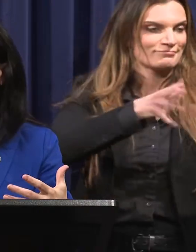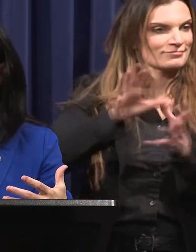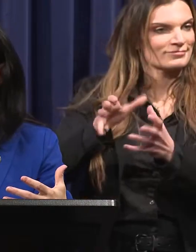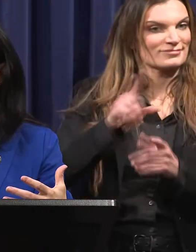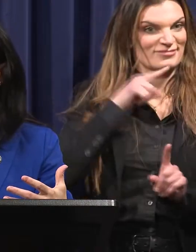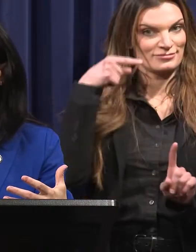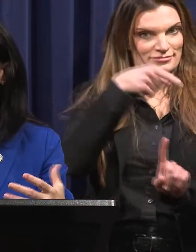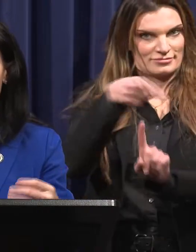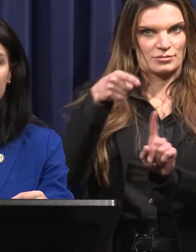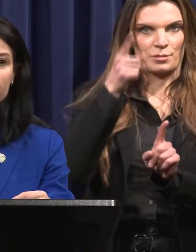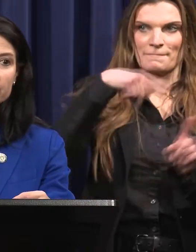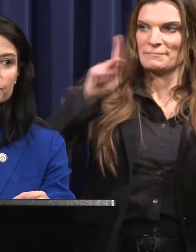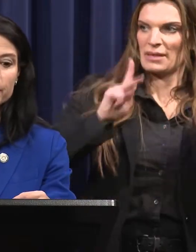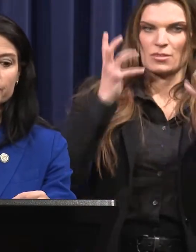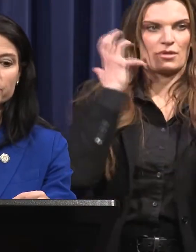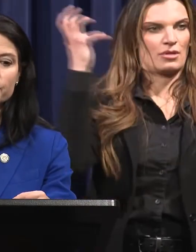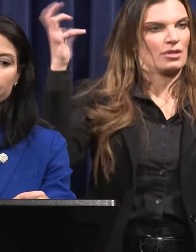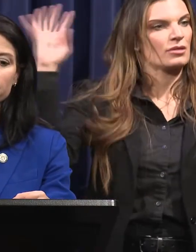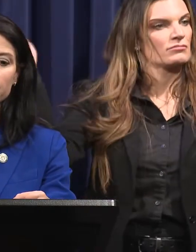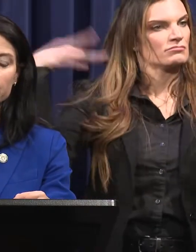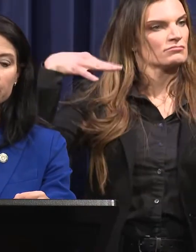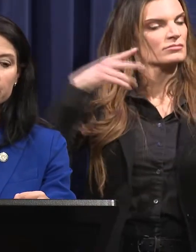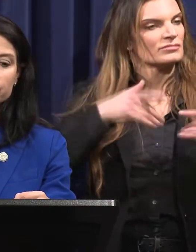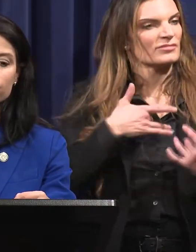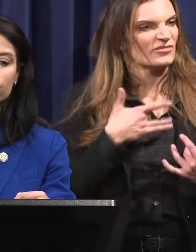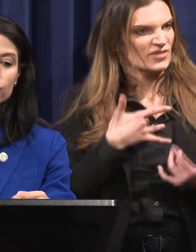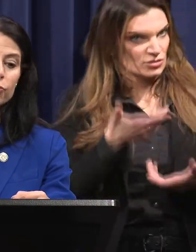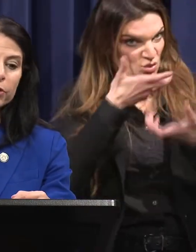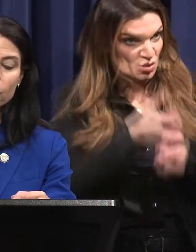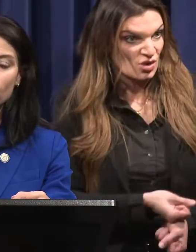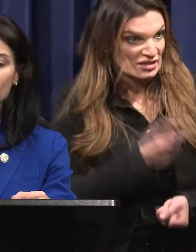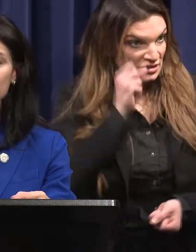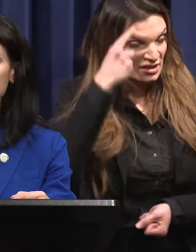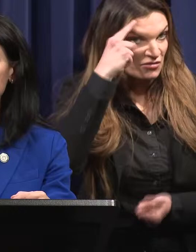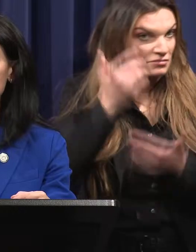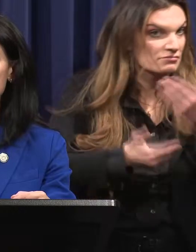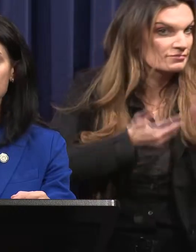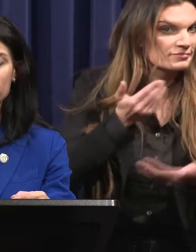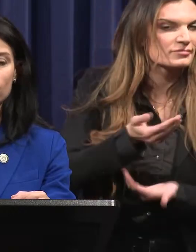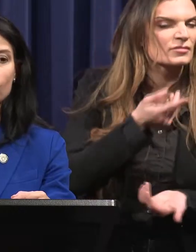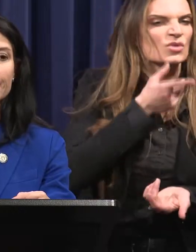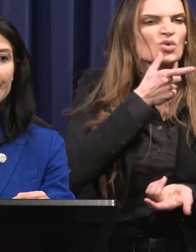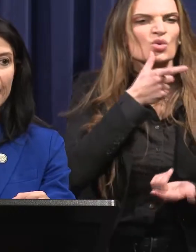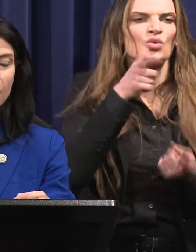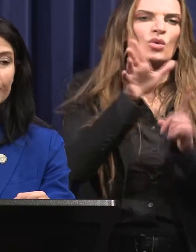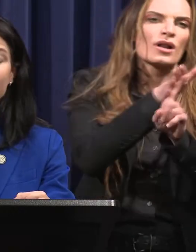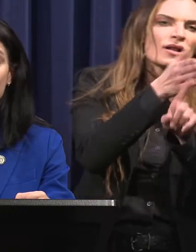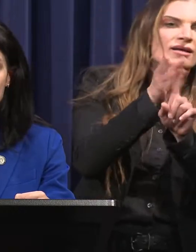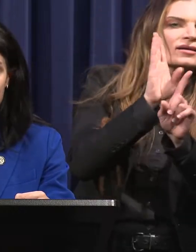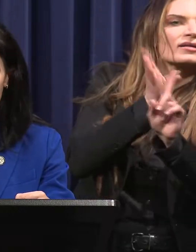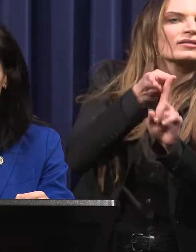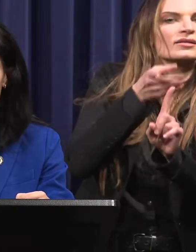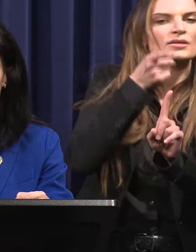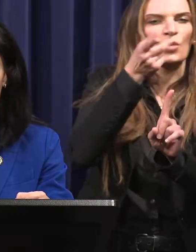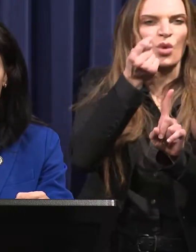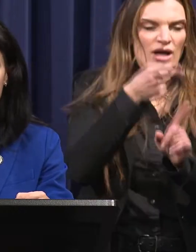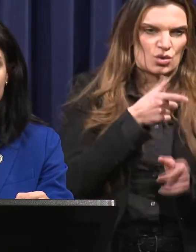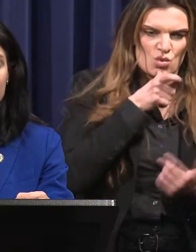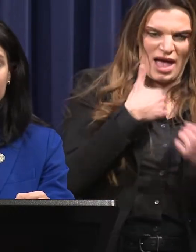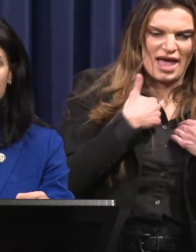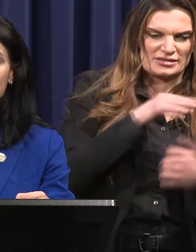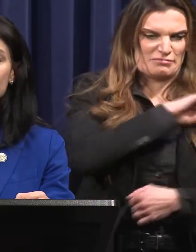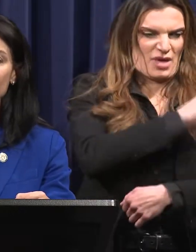the public trust. It affects people's ability to know who's influencing who and how much influence they